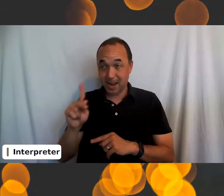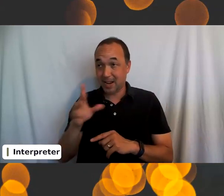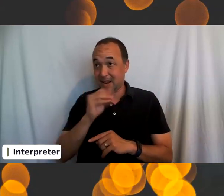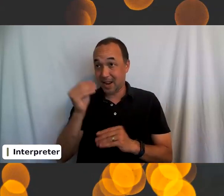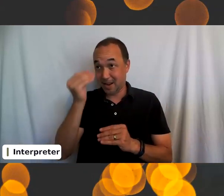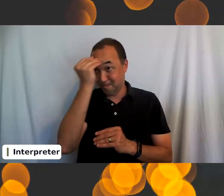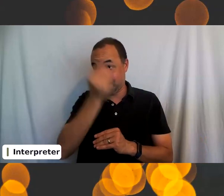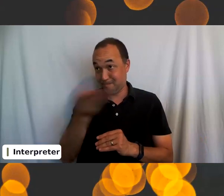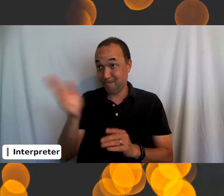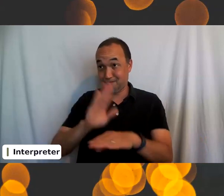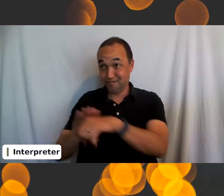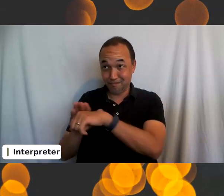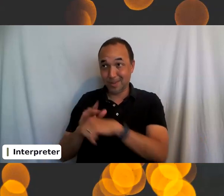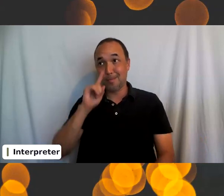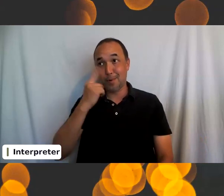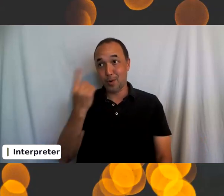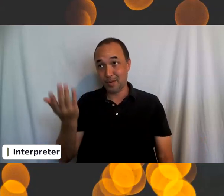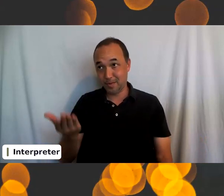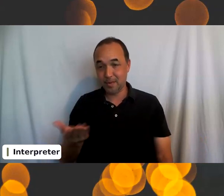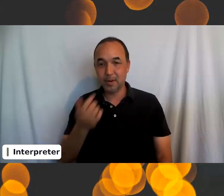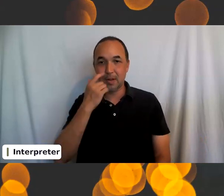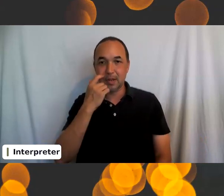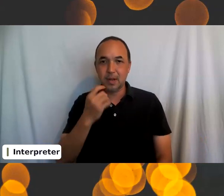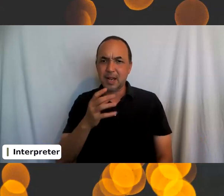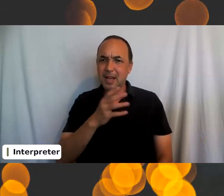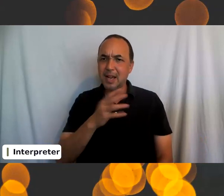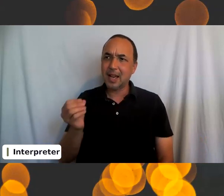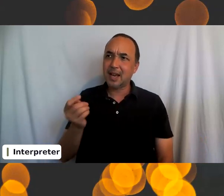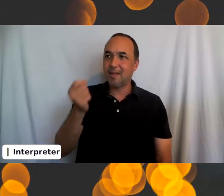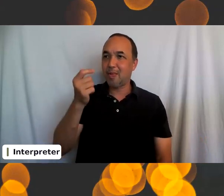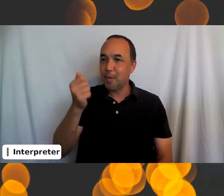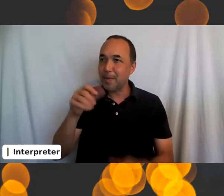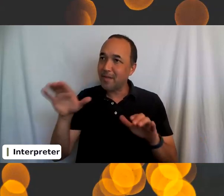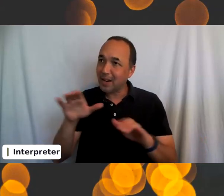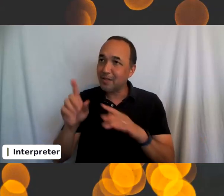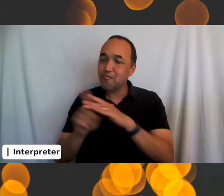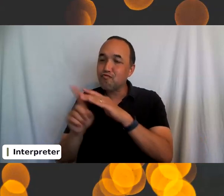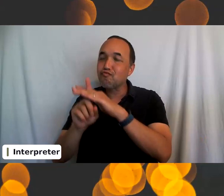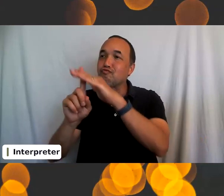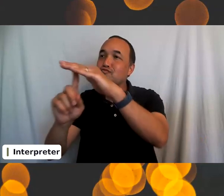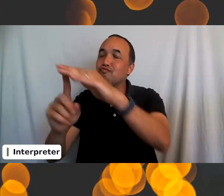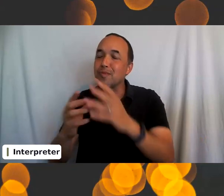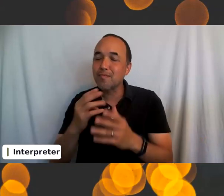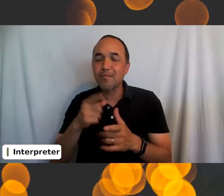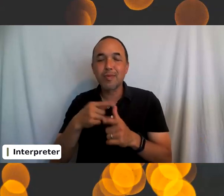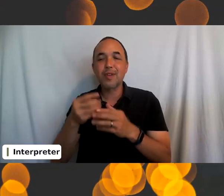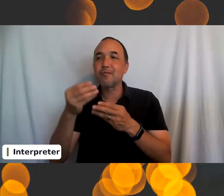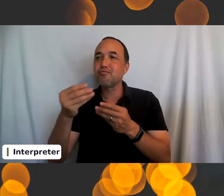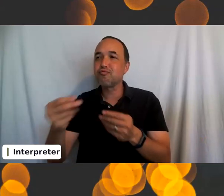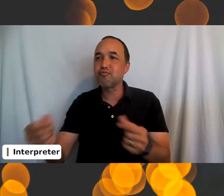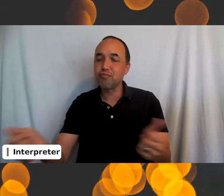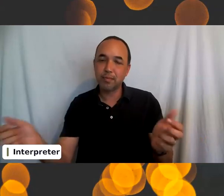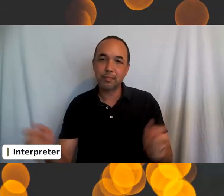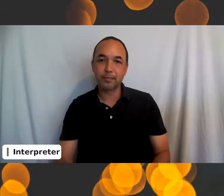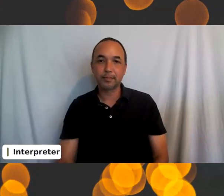here. And we get a little activity here and there, but eventually it just kind of went away. And so I didn't think that